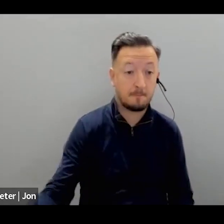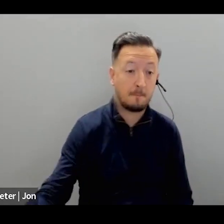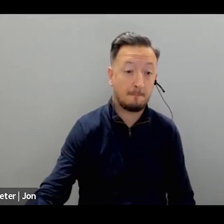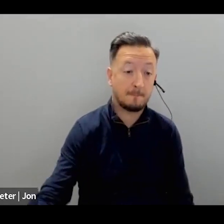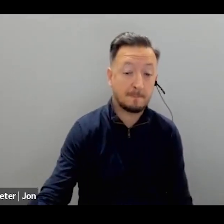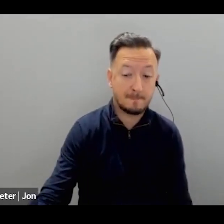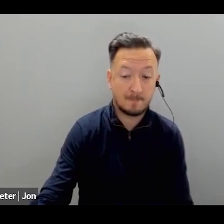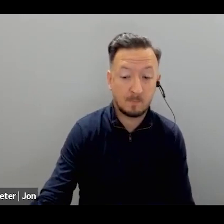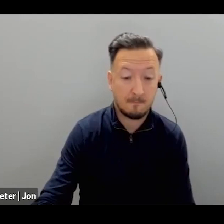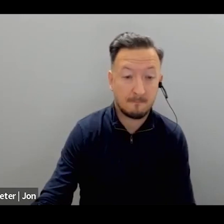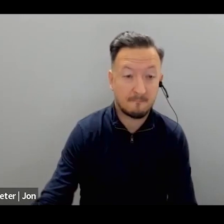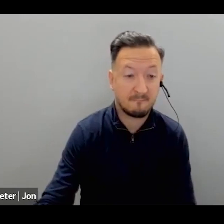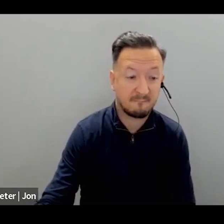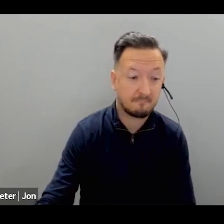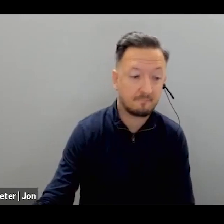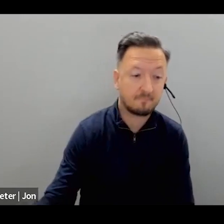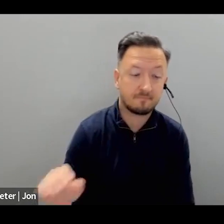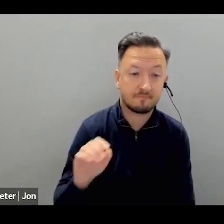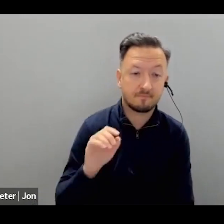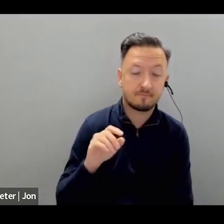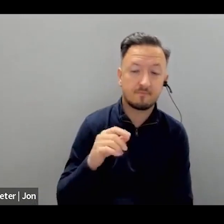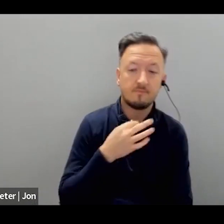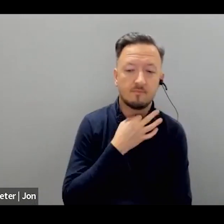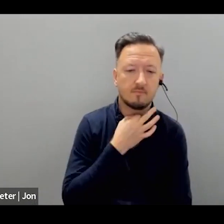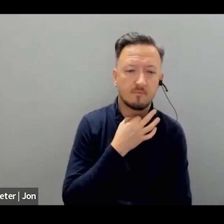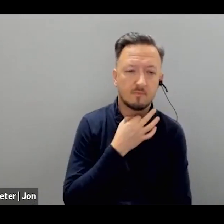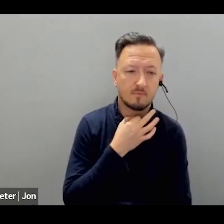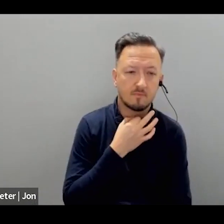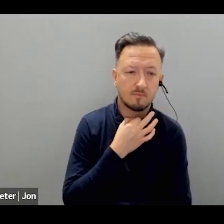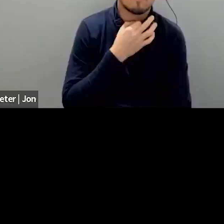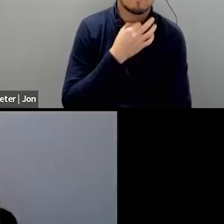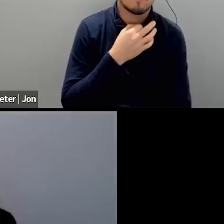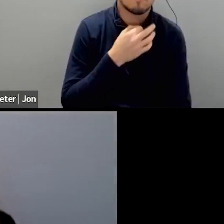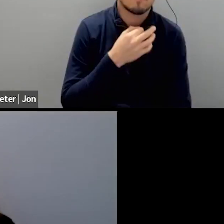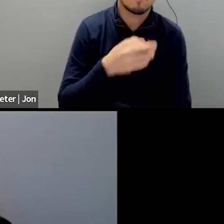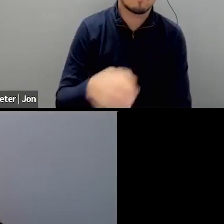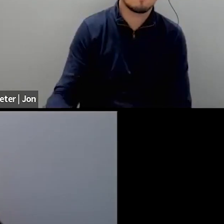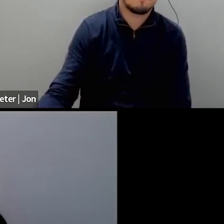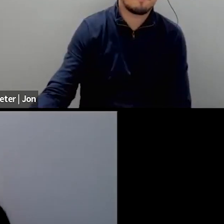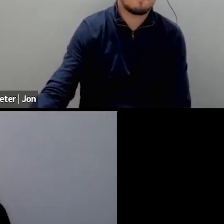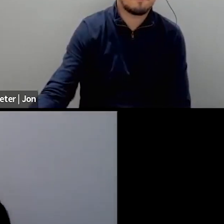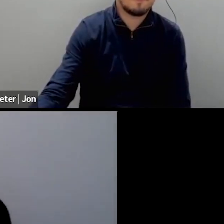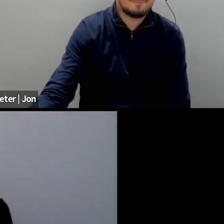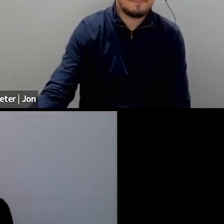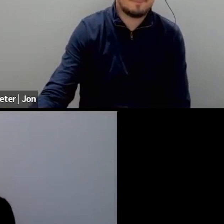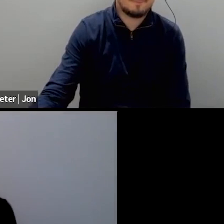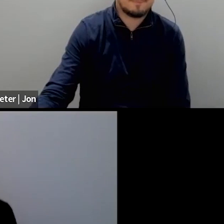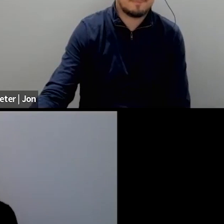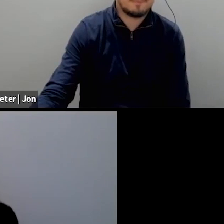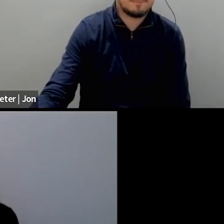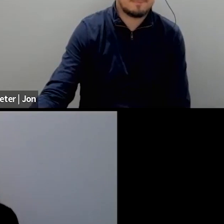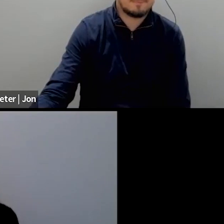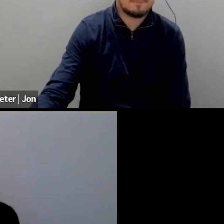Yes. Hi, just wondering if you have had any reports or increase in reports of the